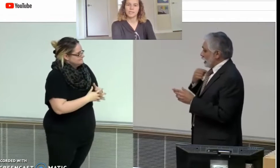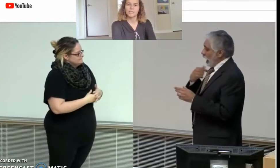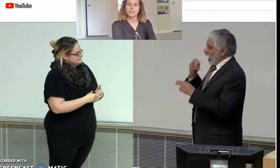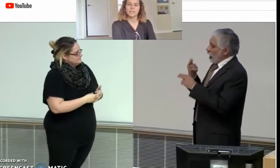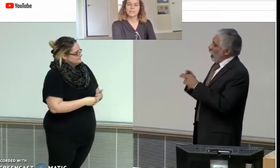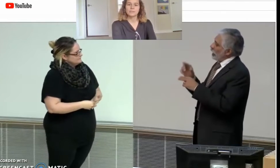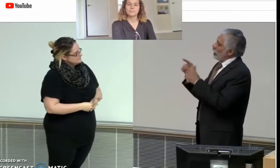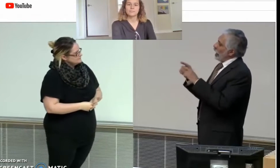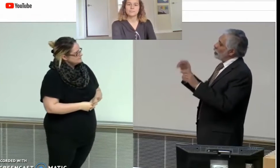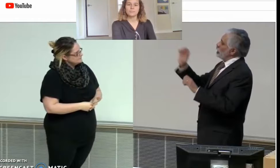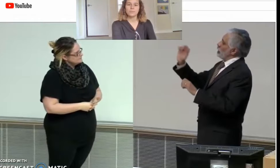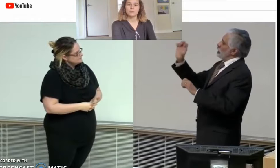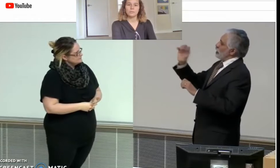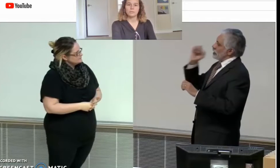think? Well,